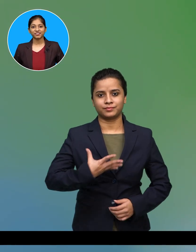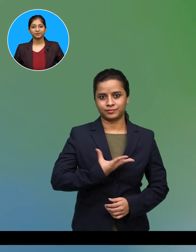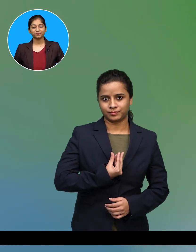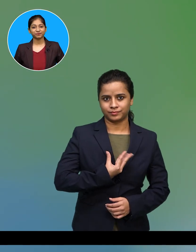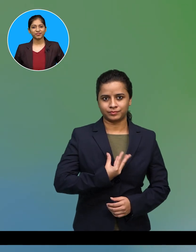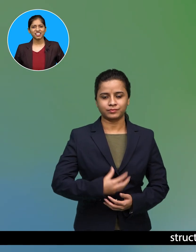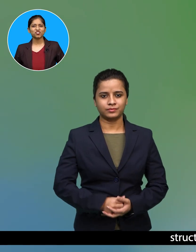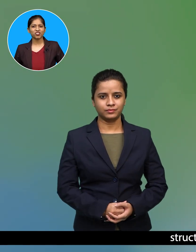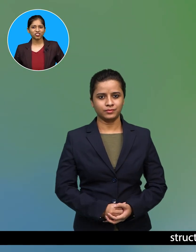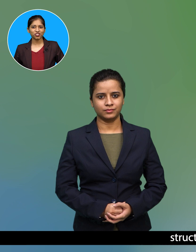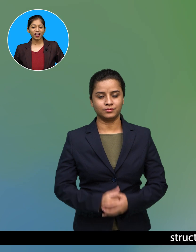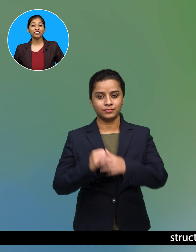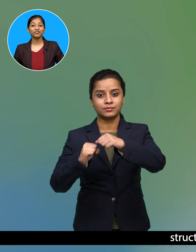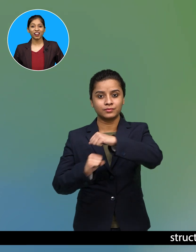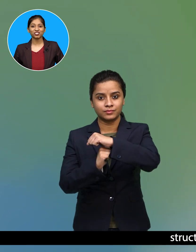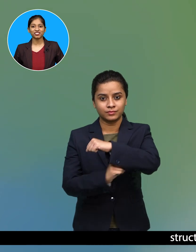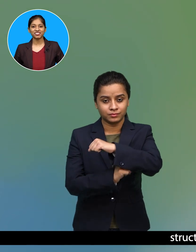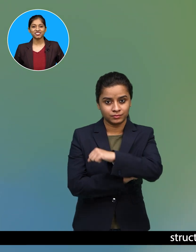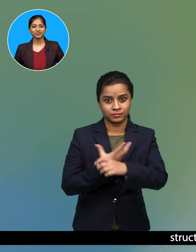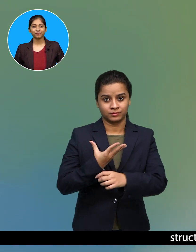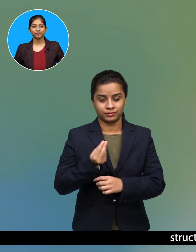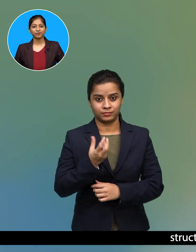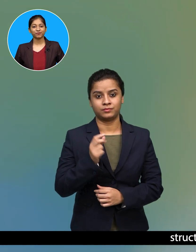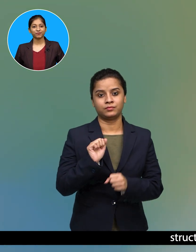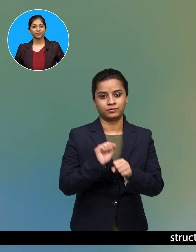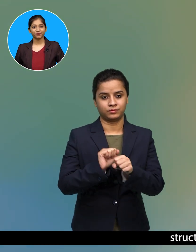Heart. Structure and functions.